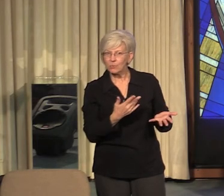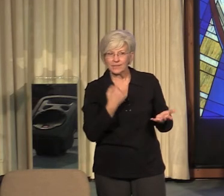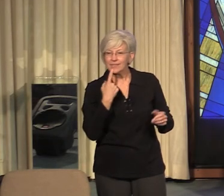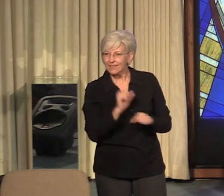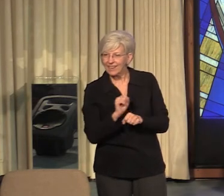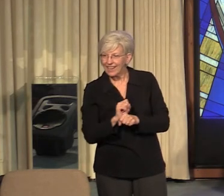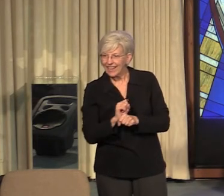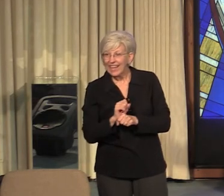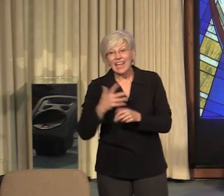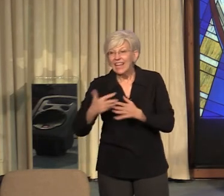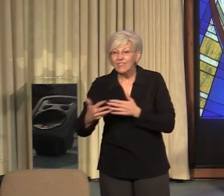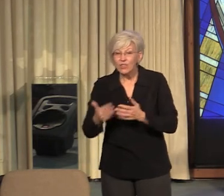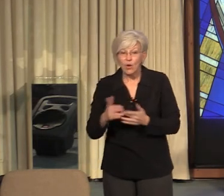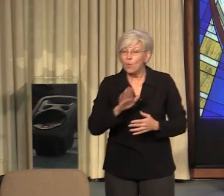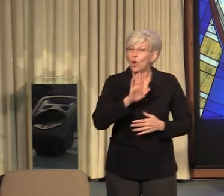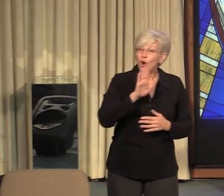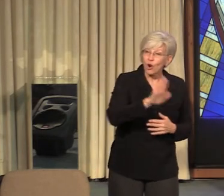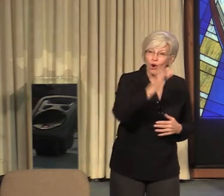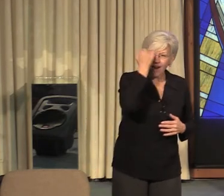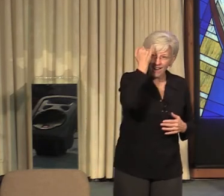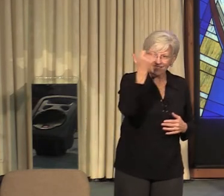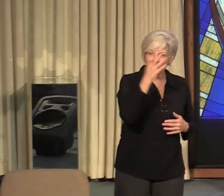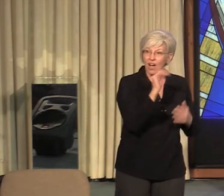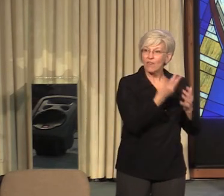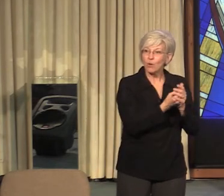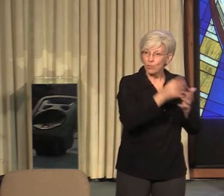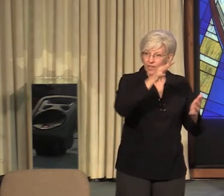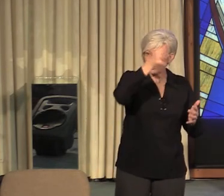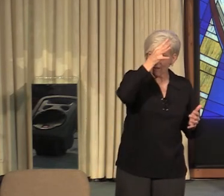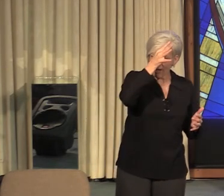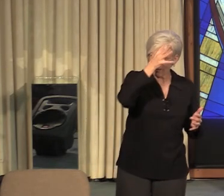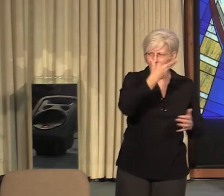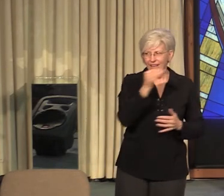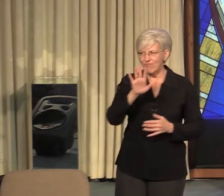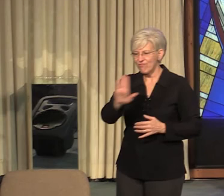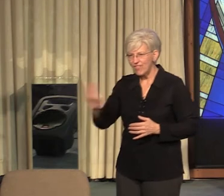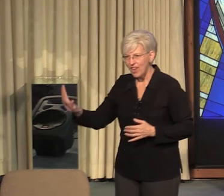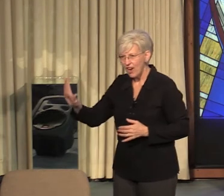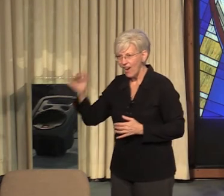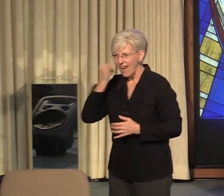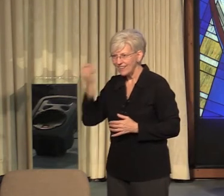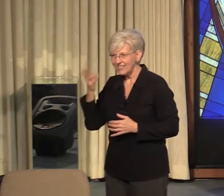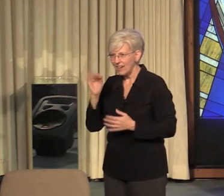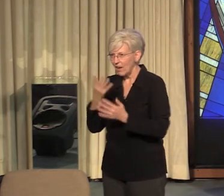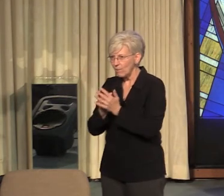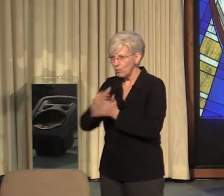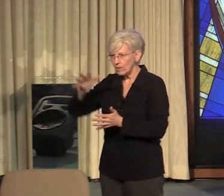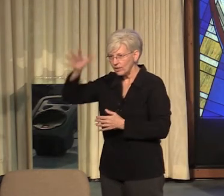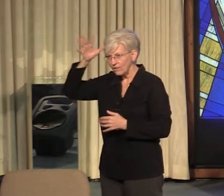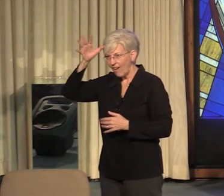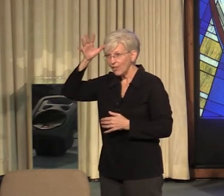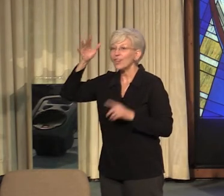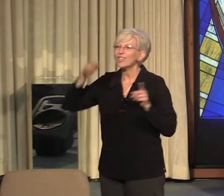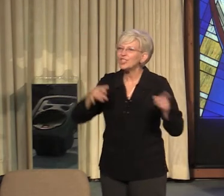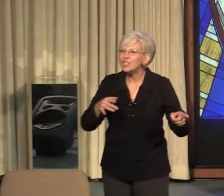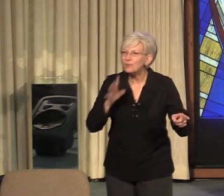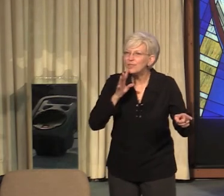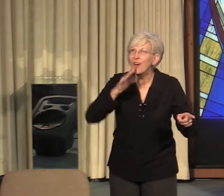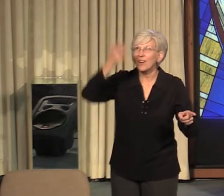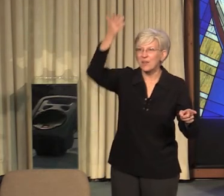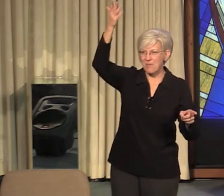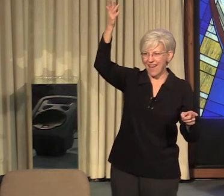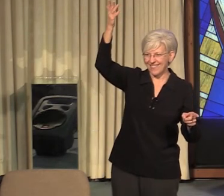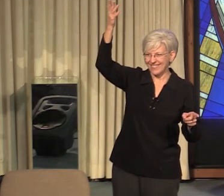rich father and their idea of a rich father was very, very different. The